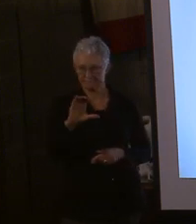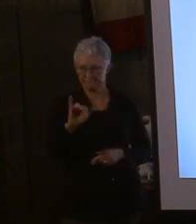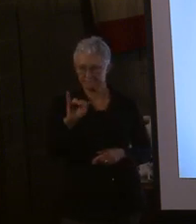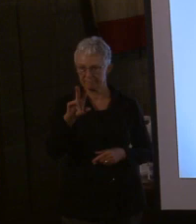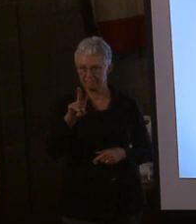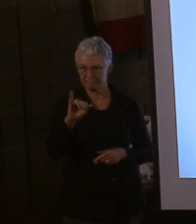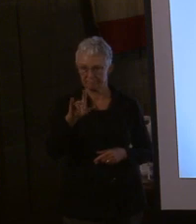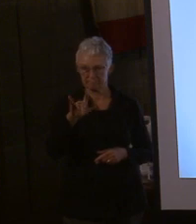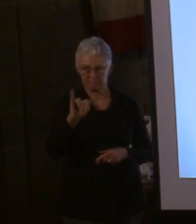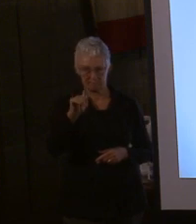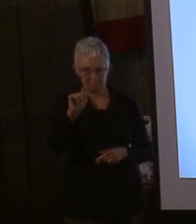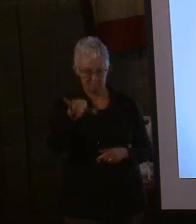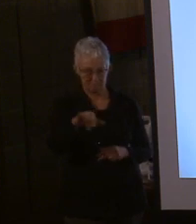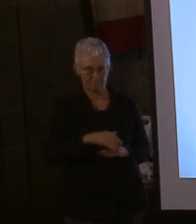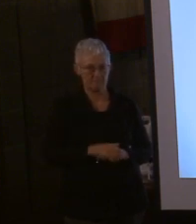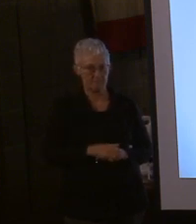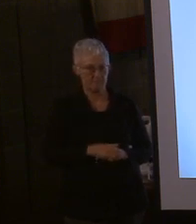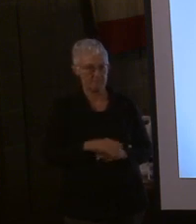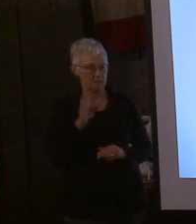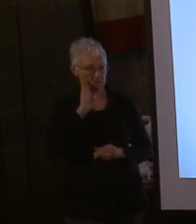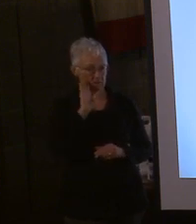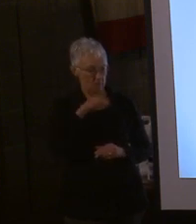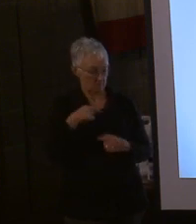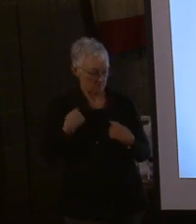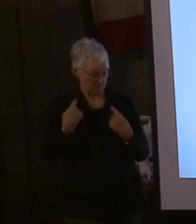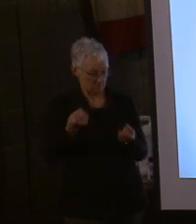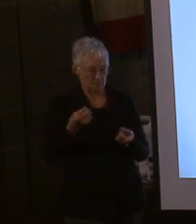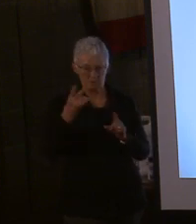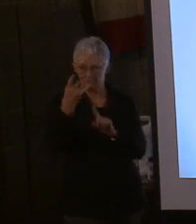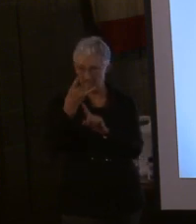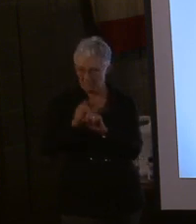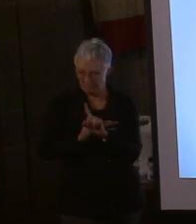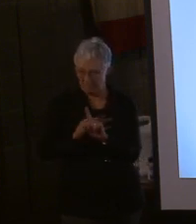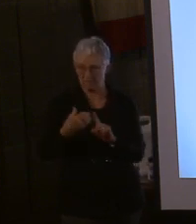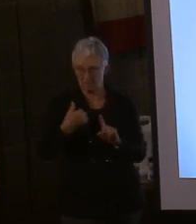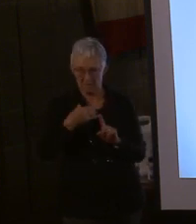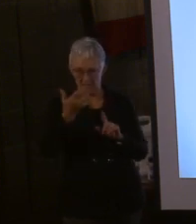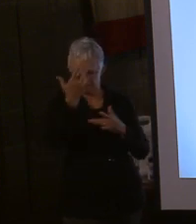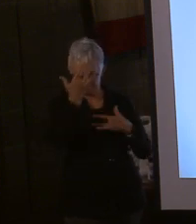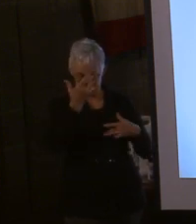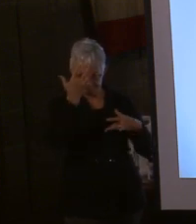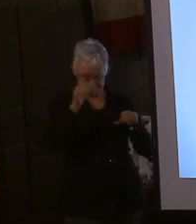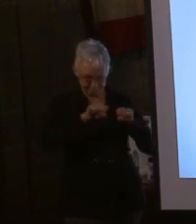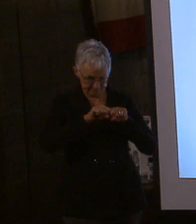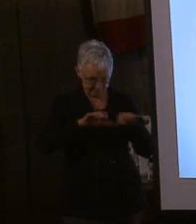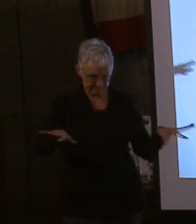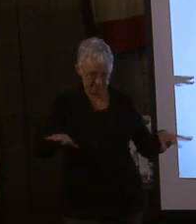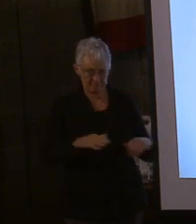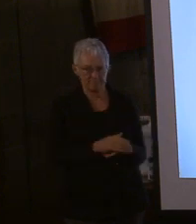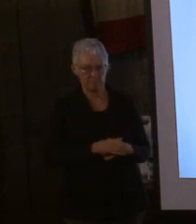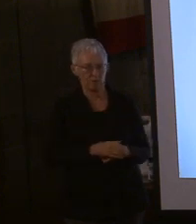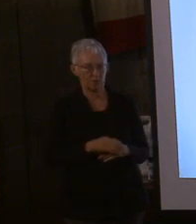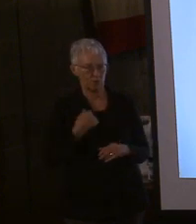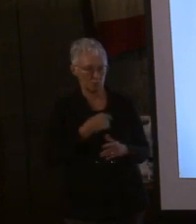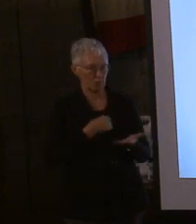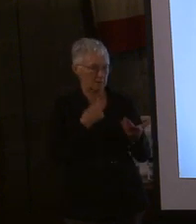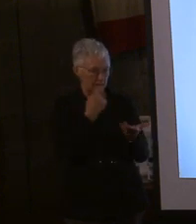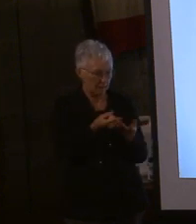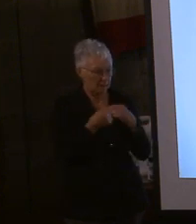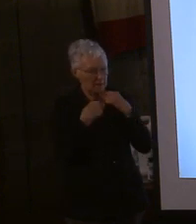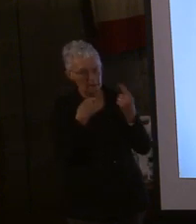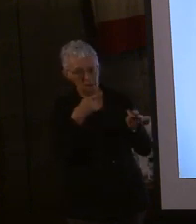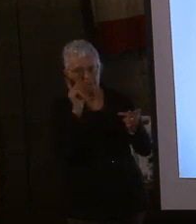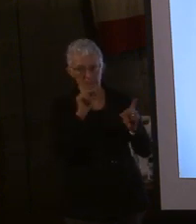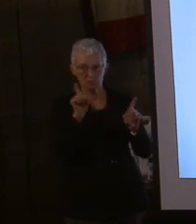as we've been through over 7 months now of this pandemic that we've asked people to stay home, stay healthy, stay connected, avoid